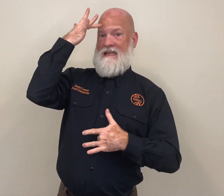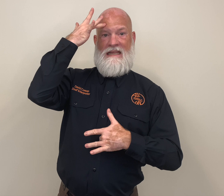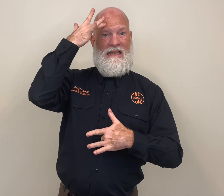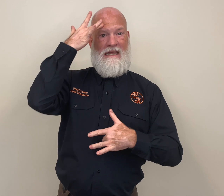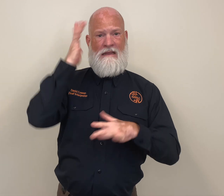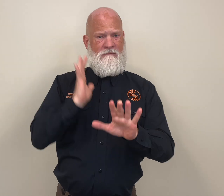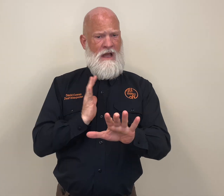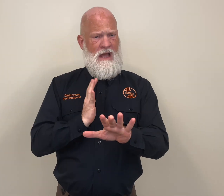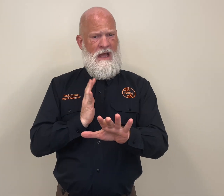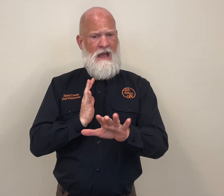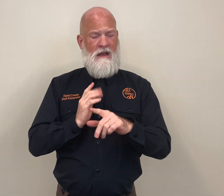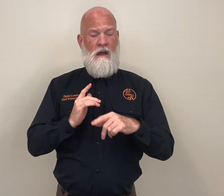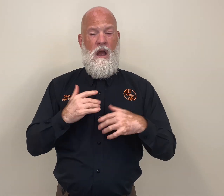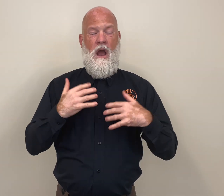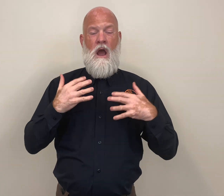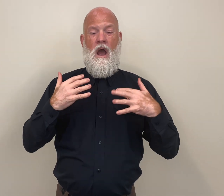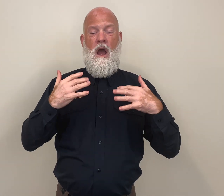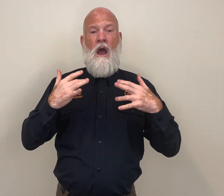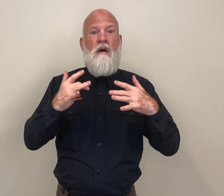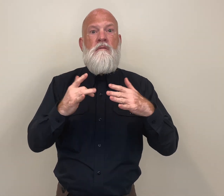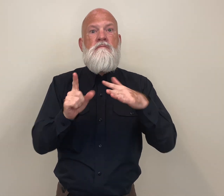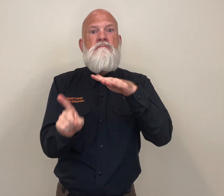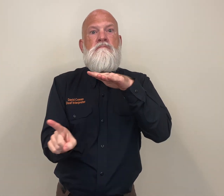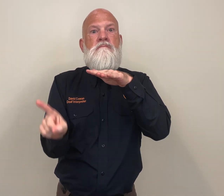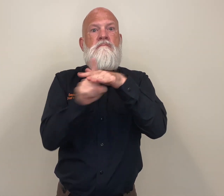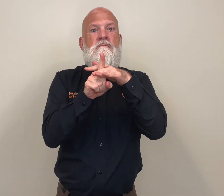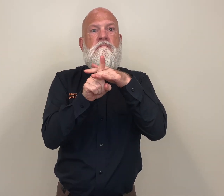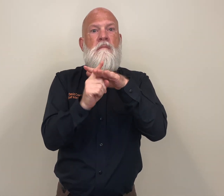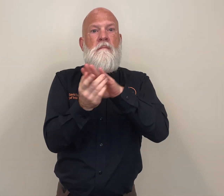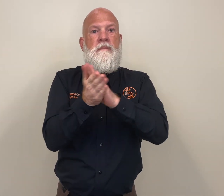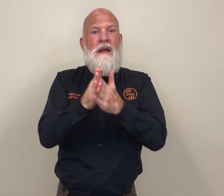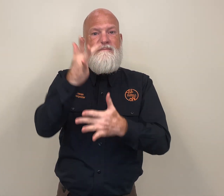It's important to remember that COVID-19 can be dormant for many days.